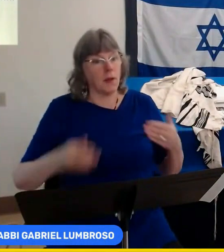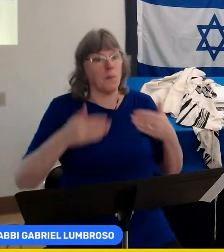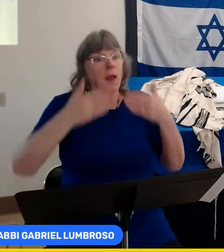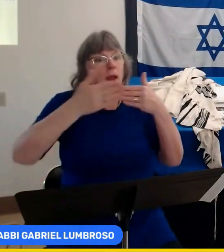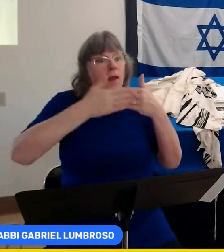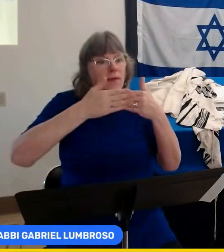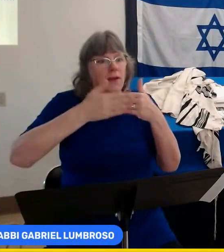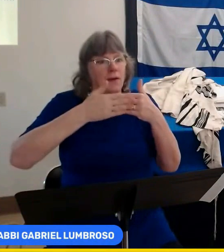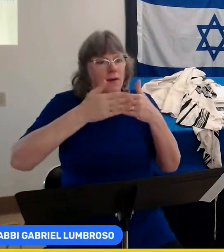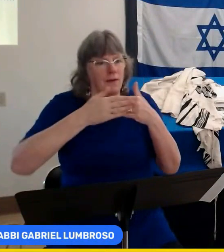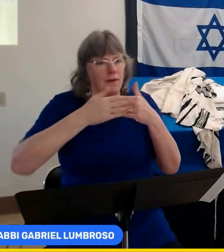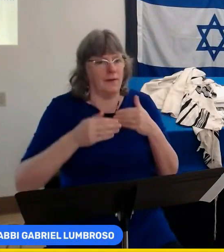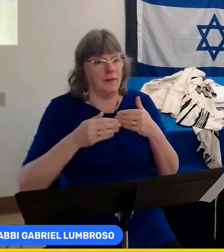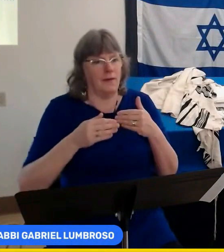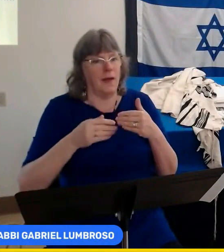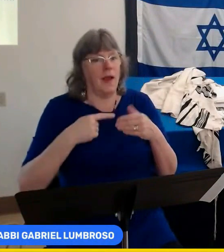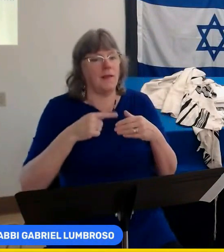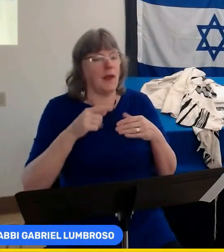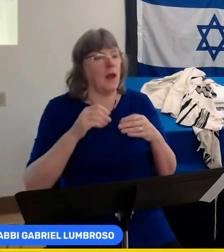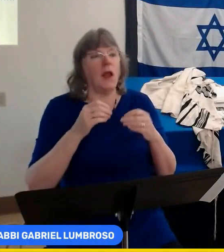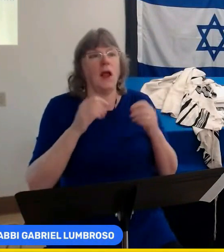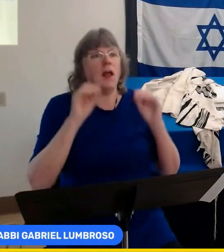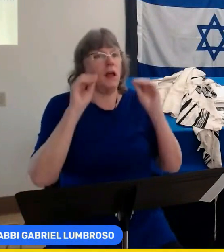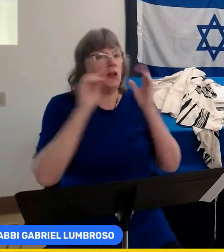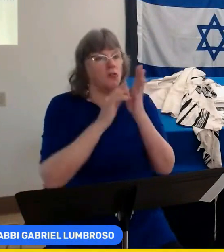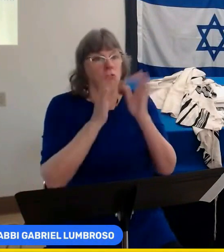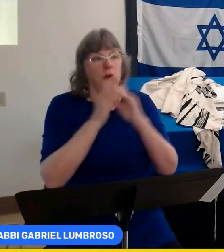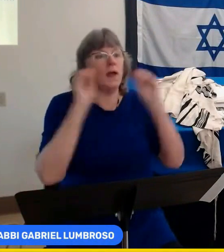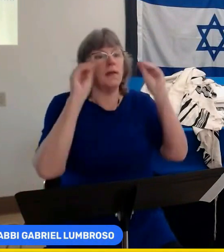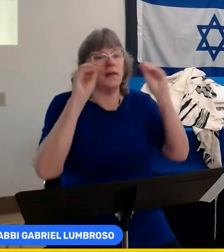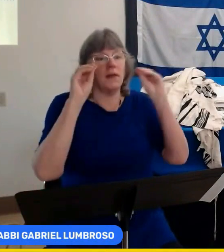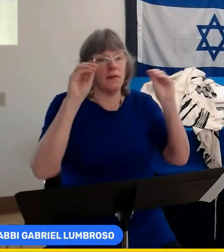new revelation to tell us what it says. It says it.